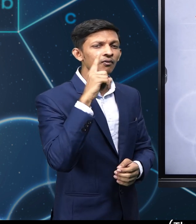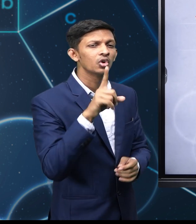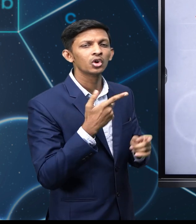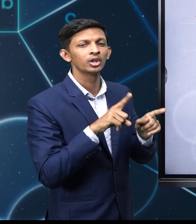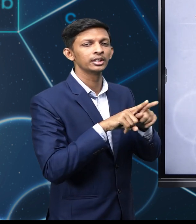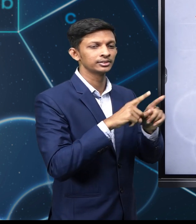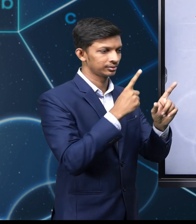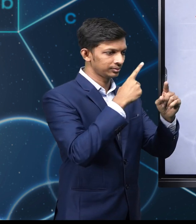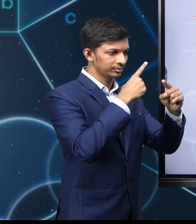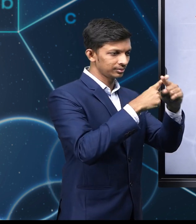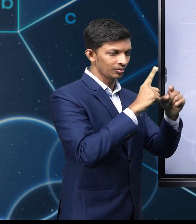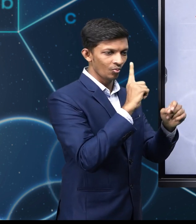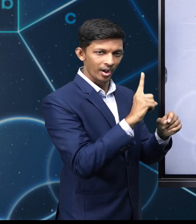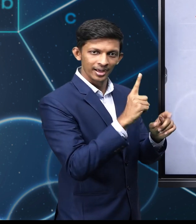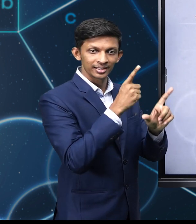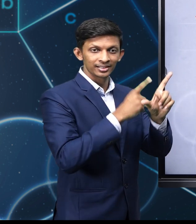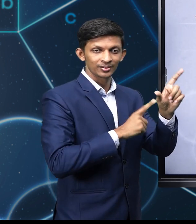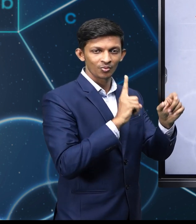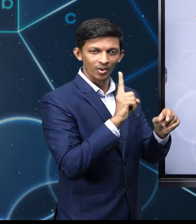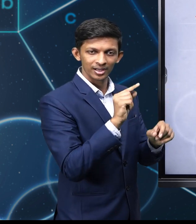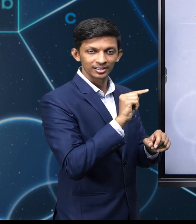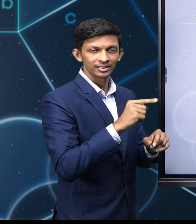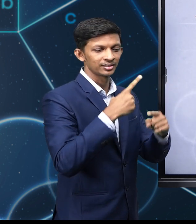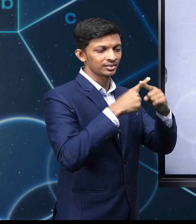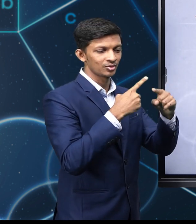For inverse proportion, x1 y1 is equal to x2 y2.